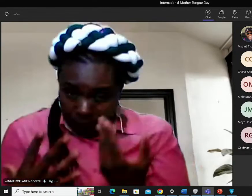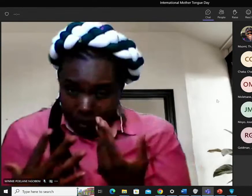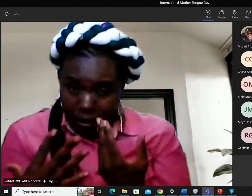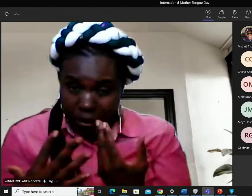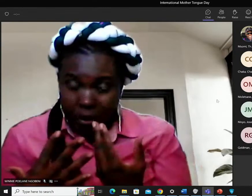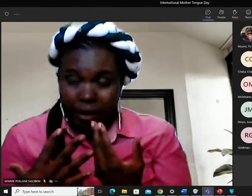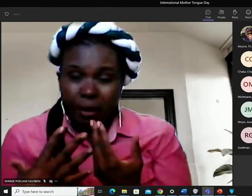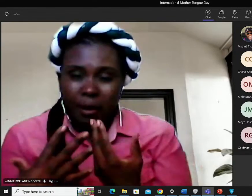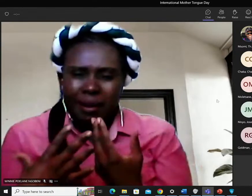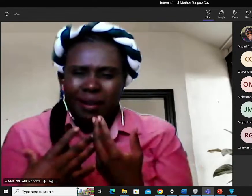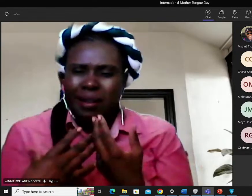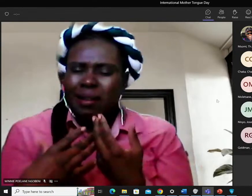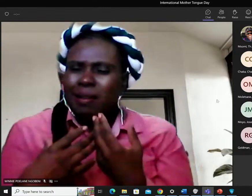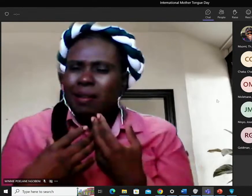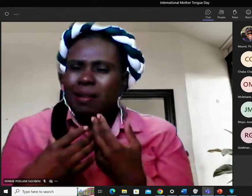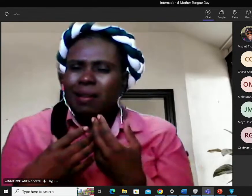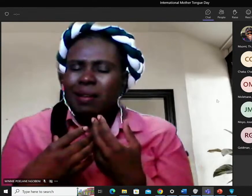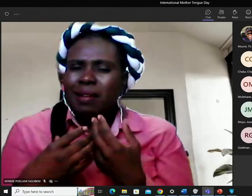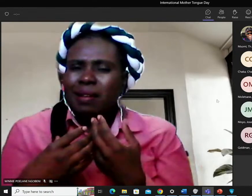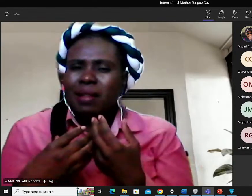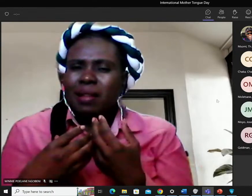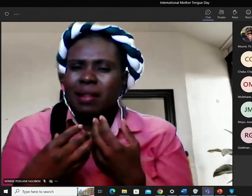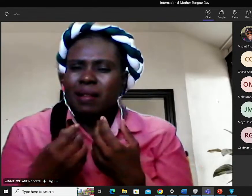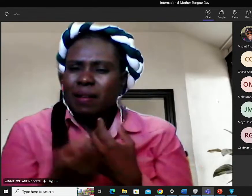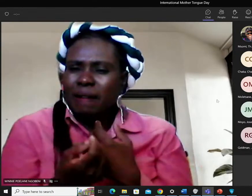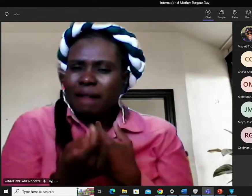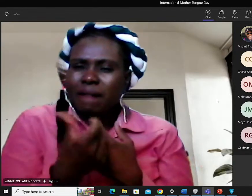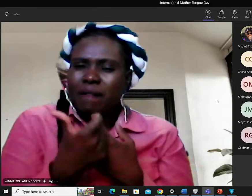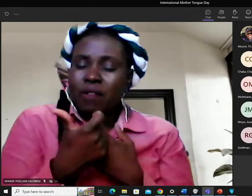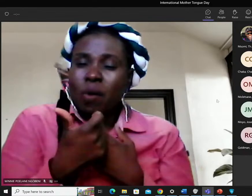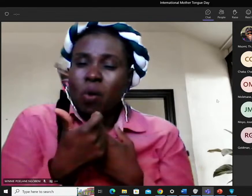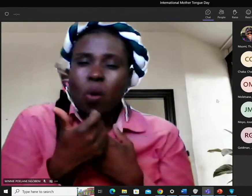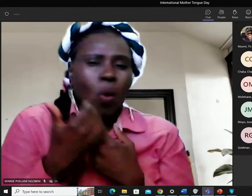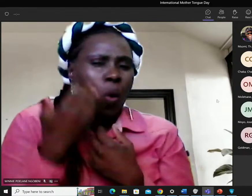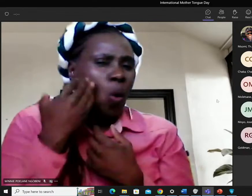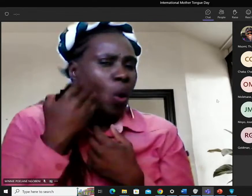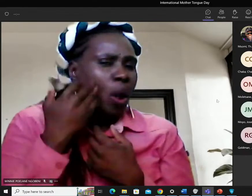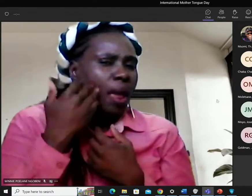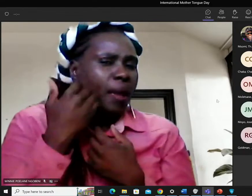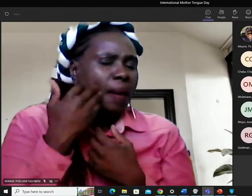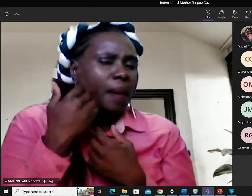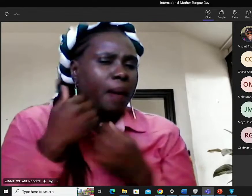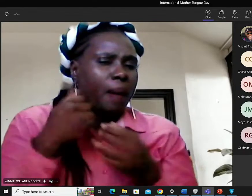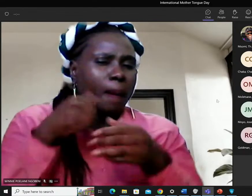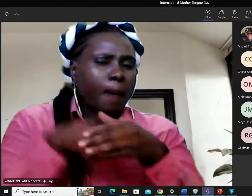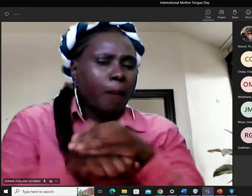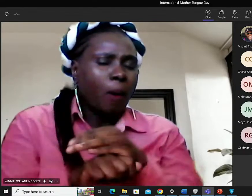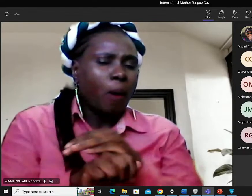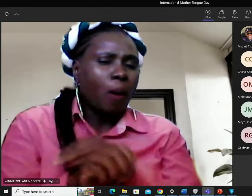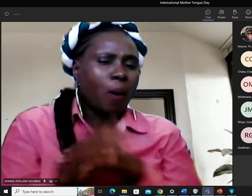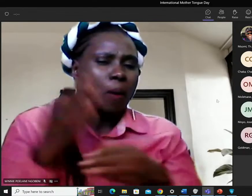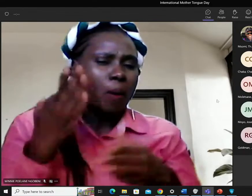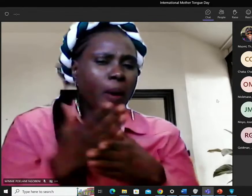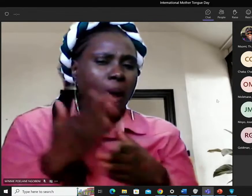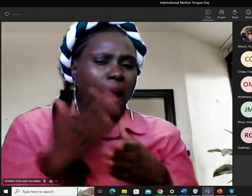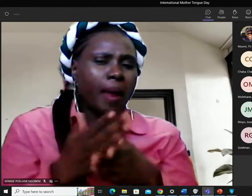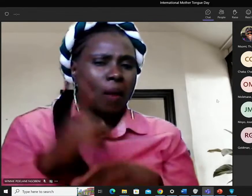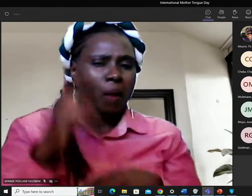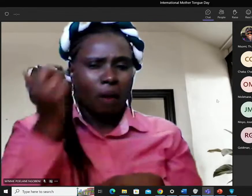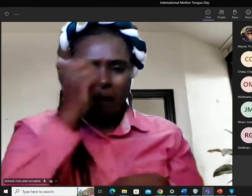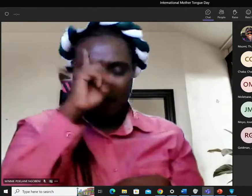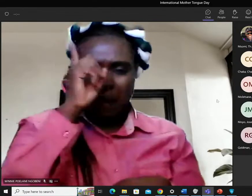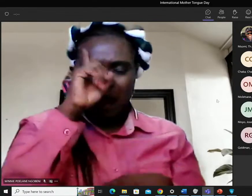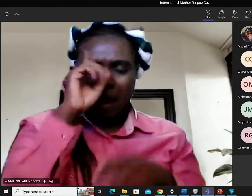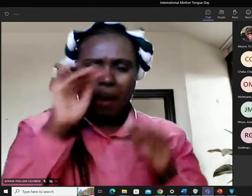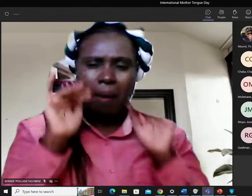rare to find white people who were born and bred and lived and worked with black people who are able